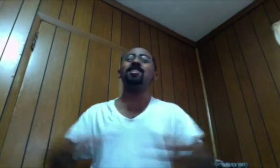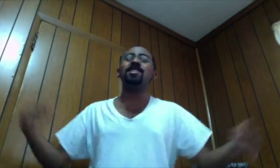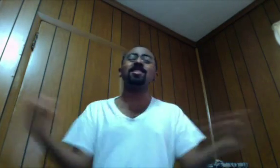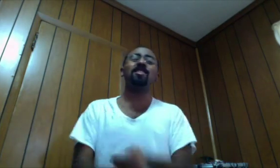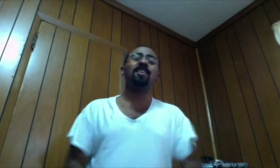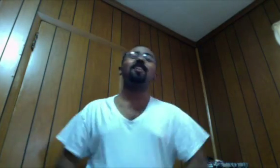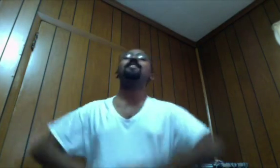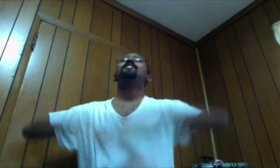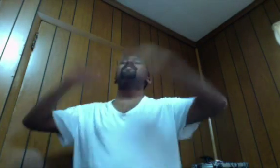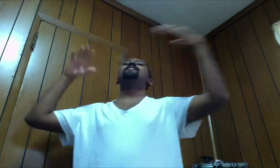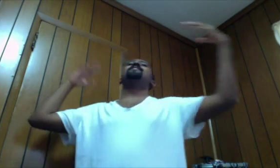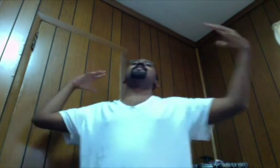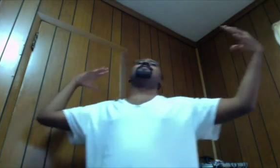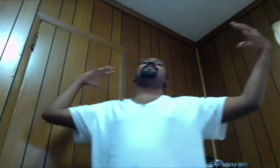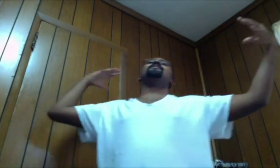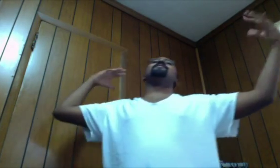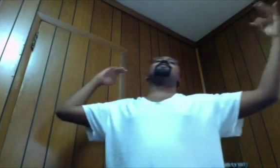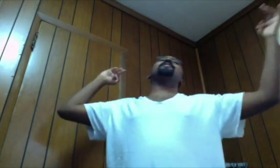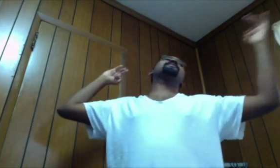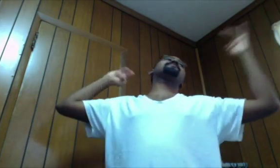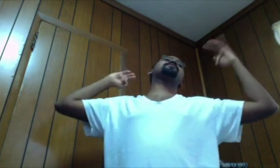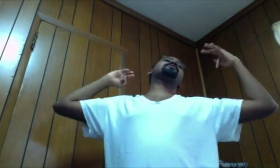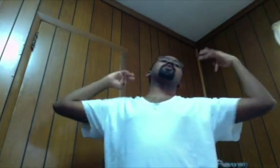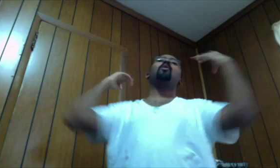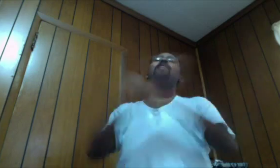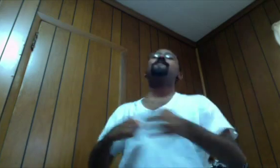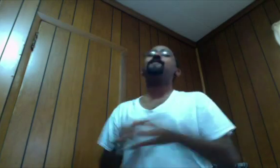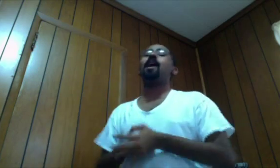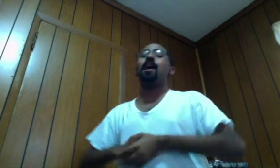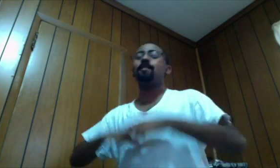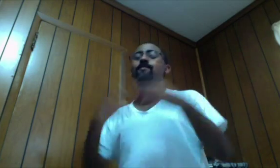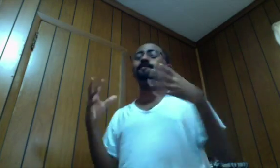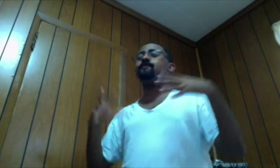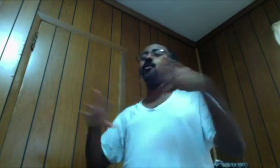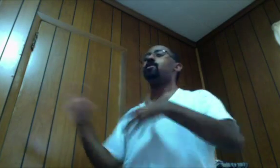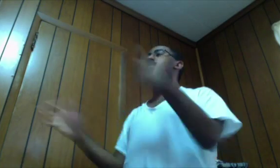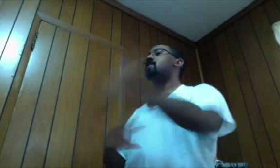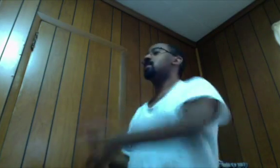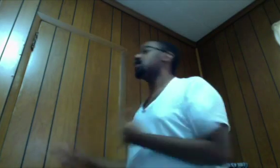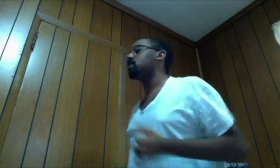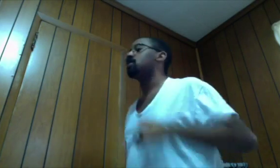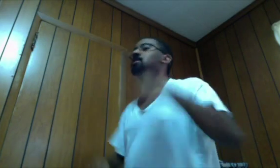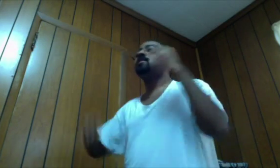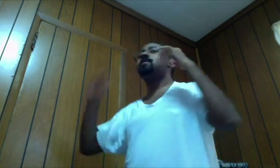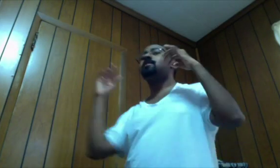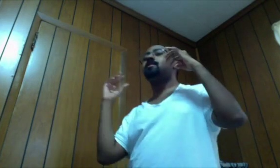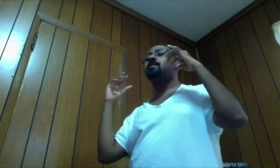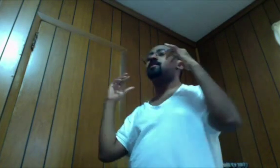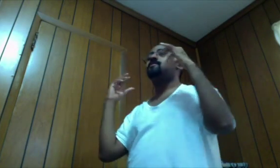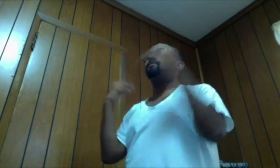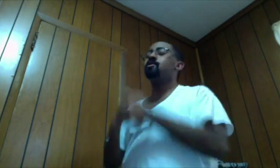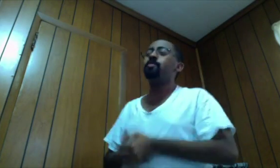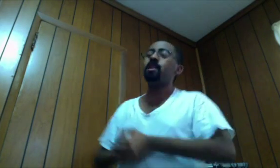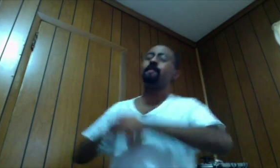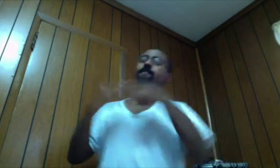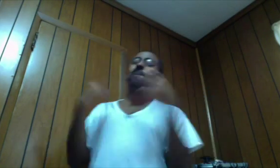just saw like 25, 40 seconds ago RWBY